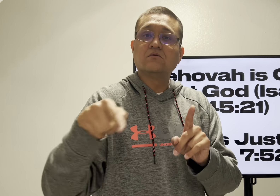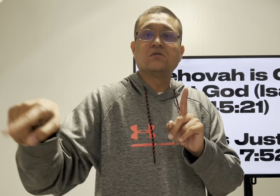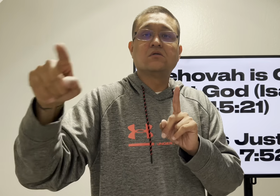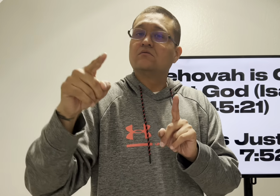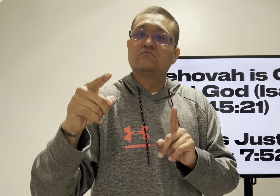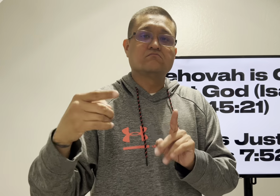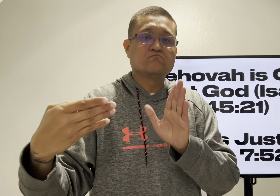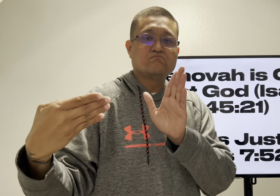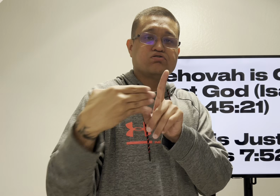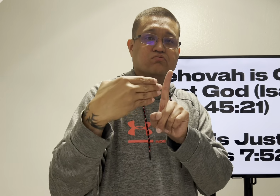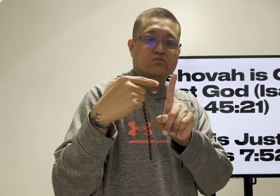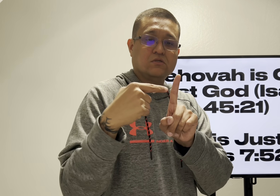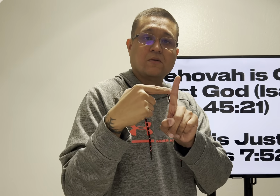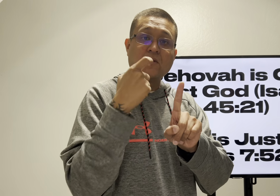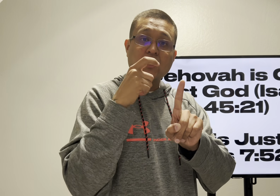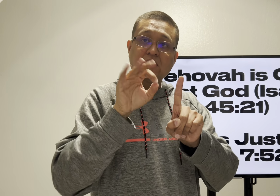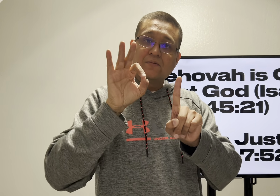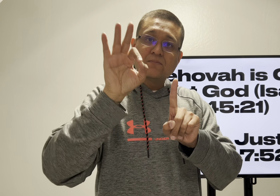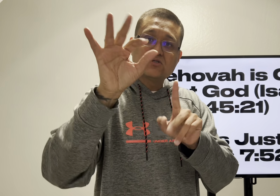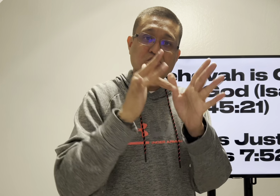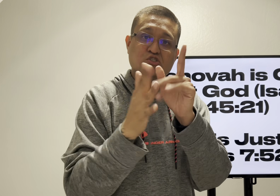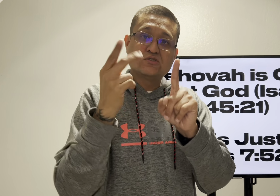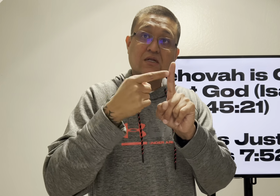Here they're preaching one God.